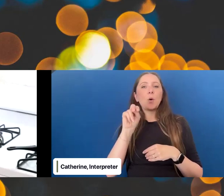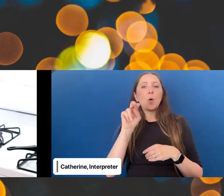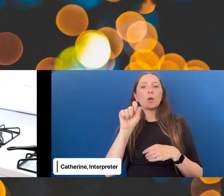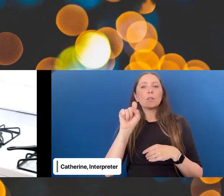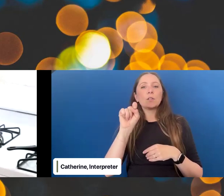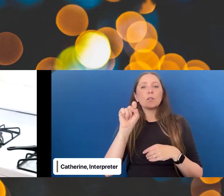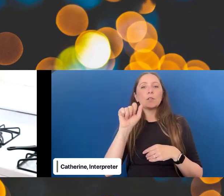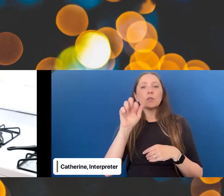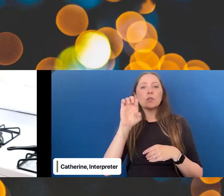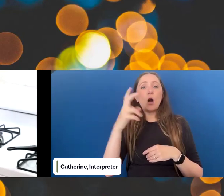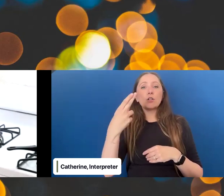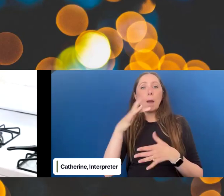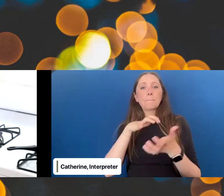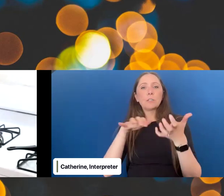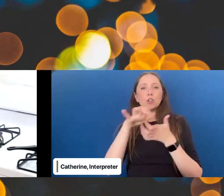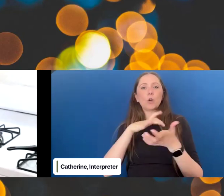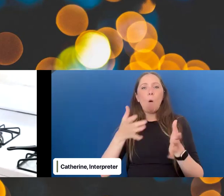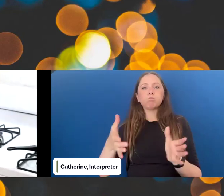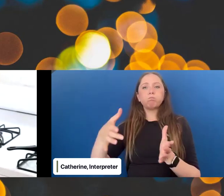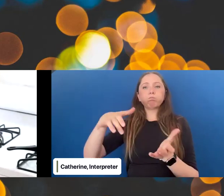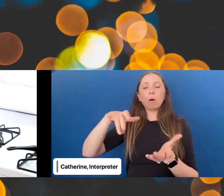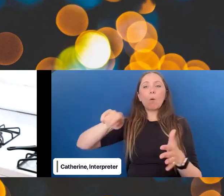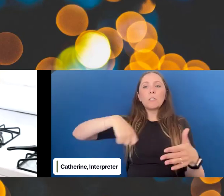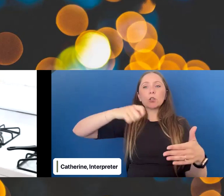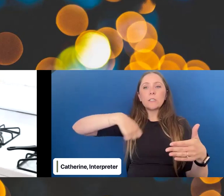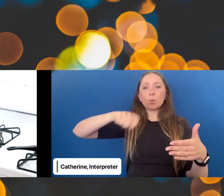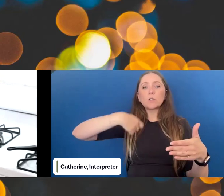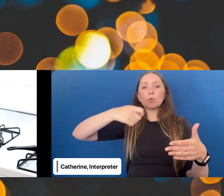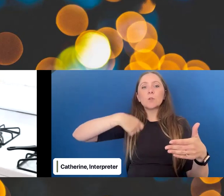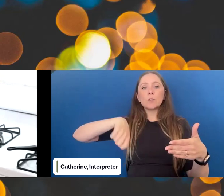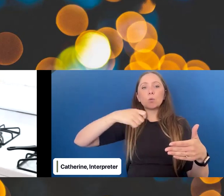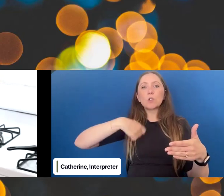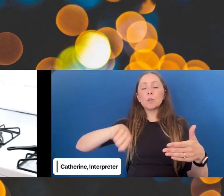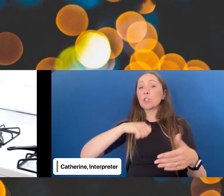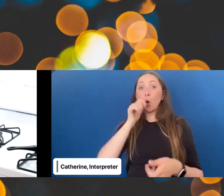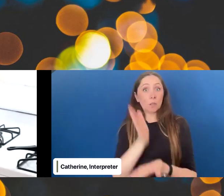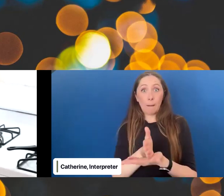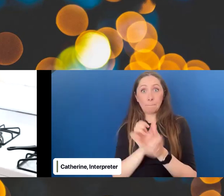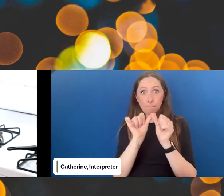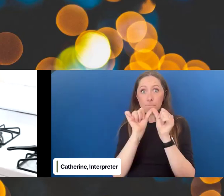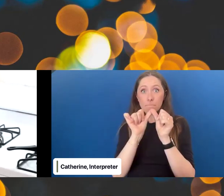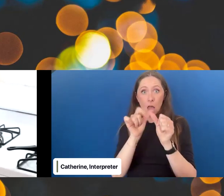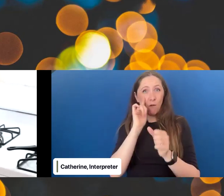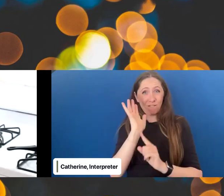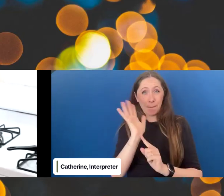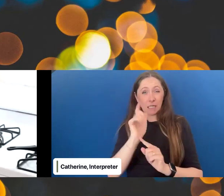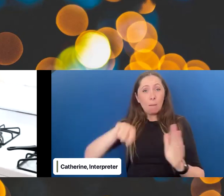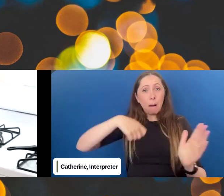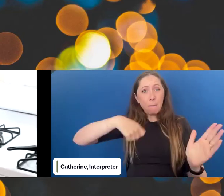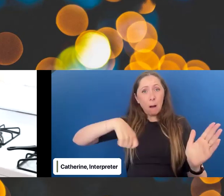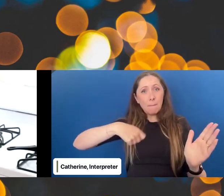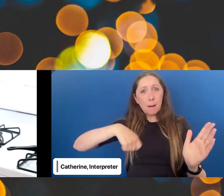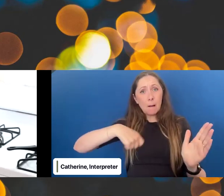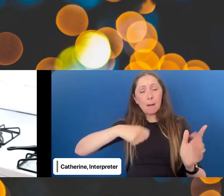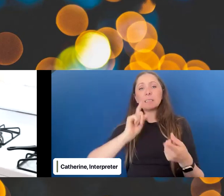it. And we're going to keep whisking nonstop for a good 5 minutes until it starts to